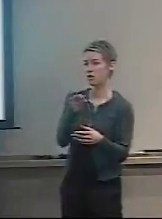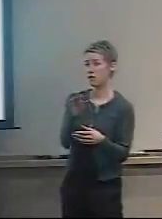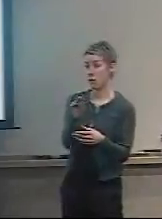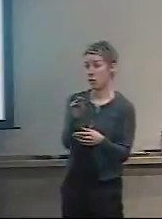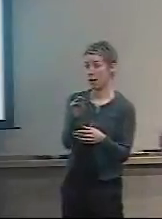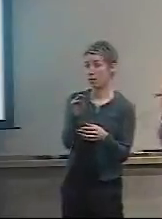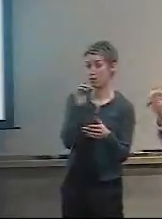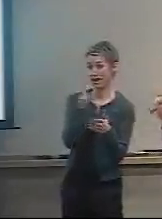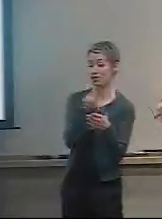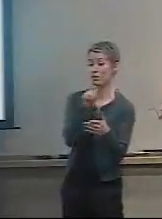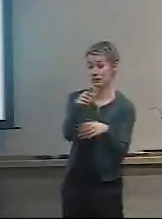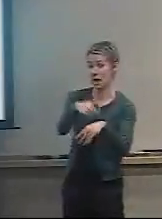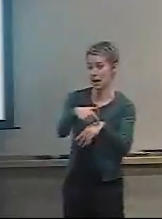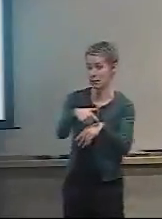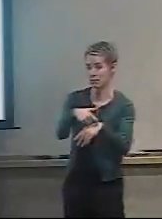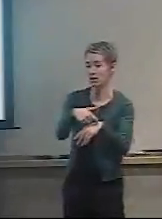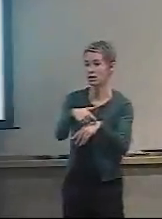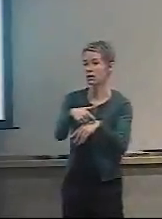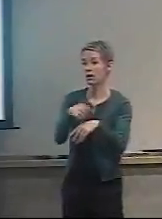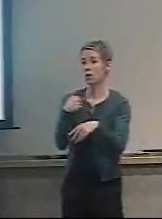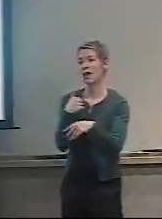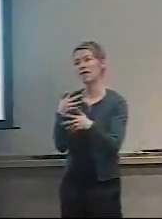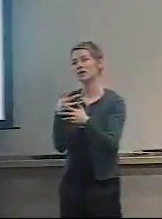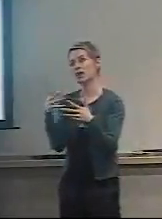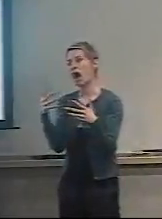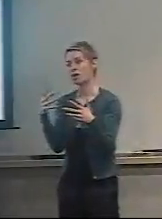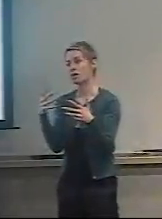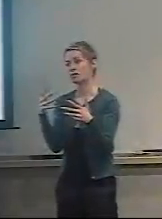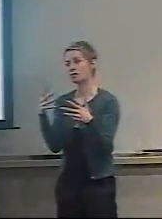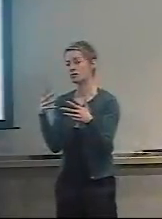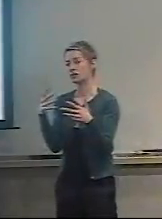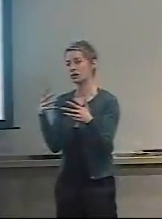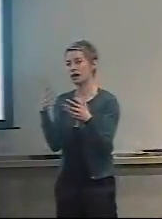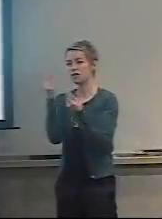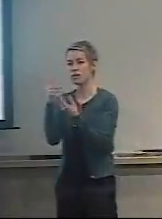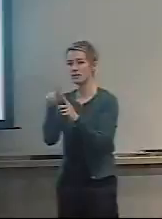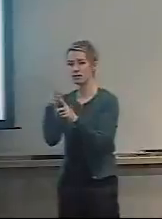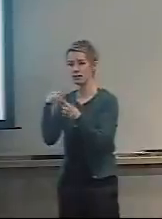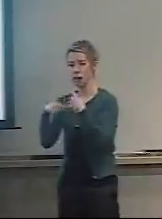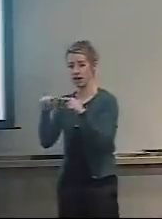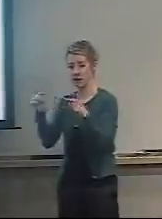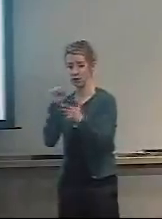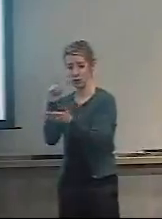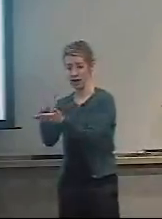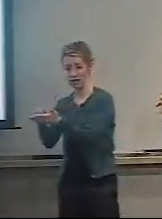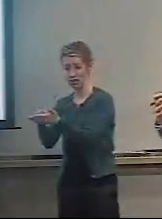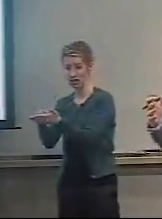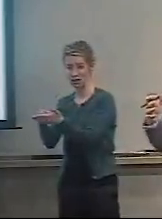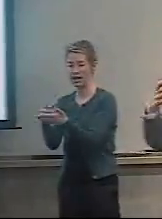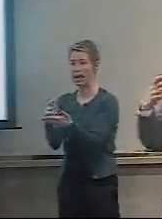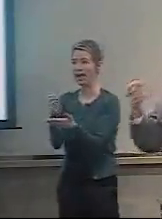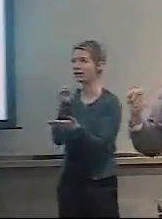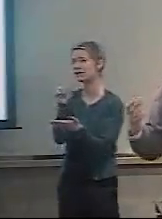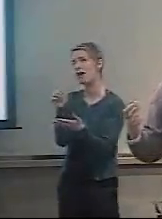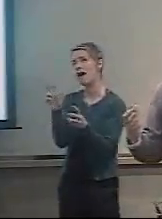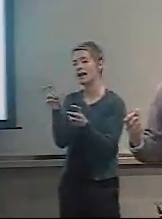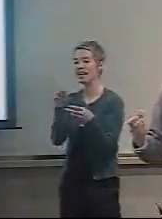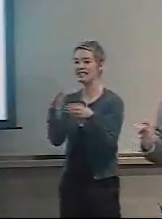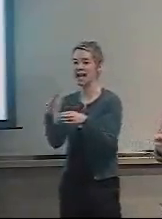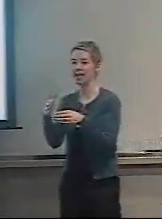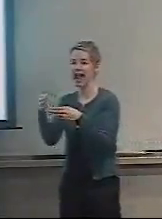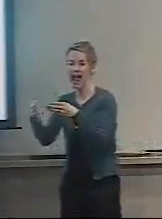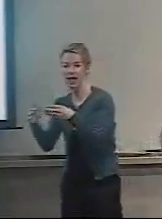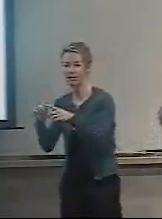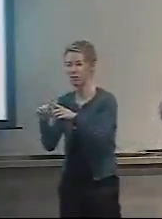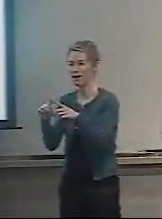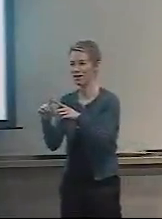time. Now there's a large body of literature on sign language recognition, which is, I don't want to call it a dead end. It's not been very successful